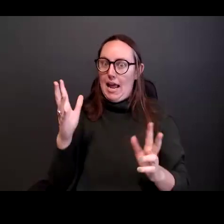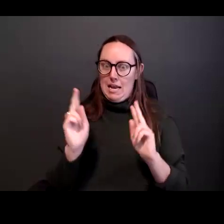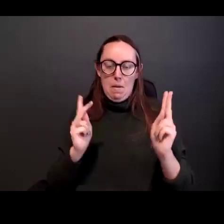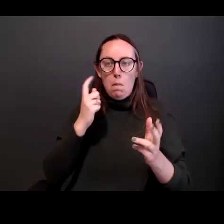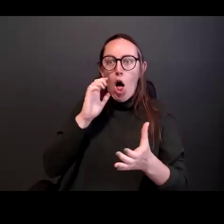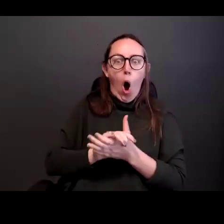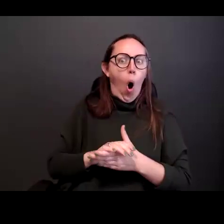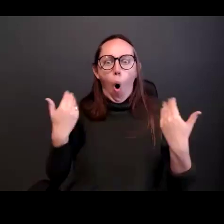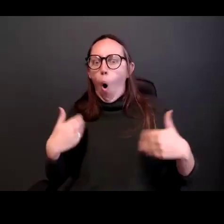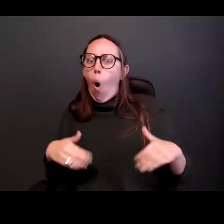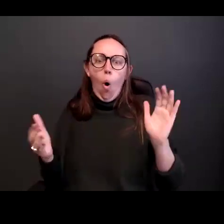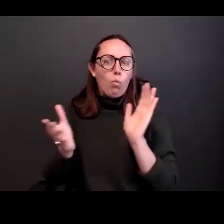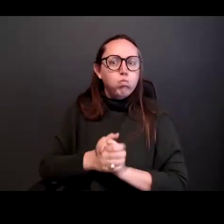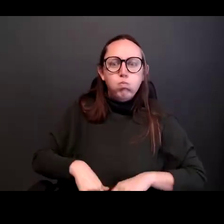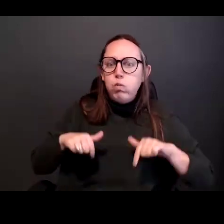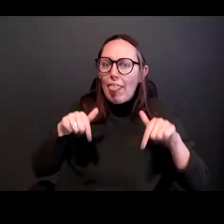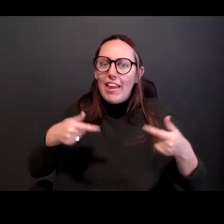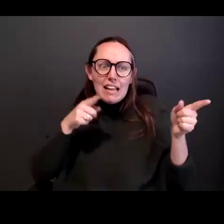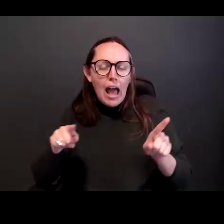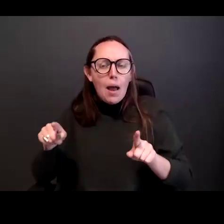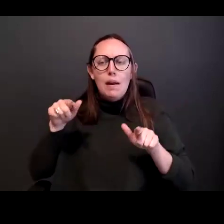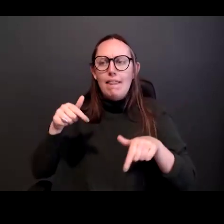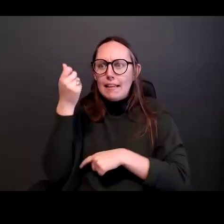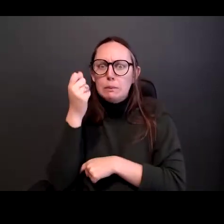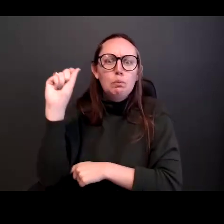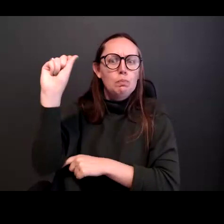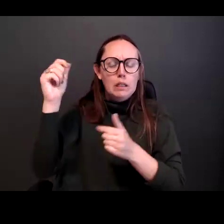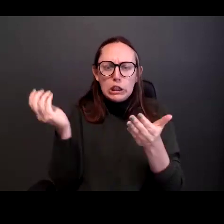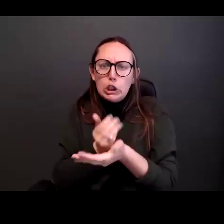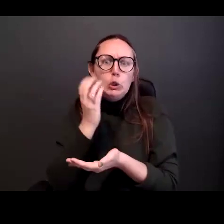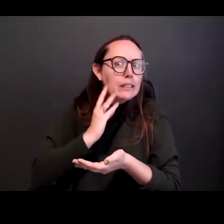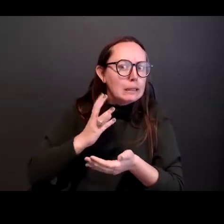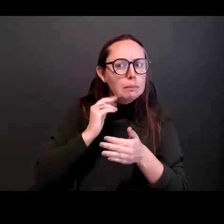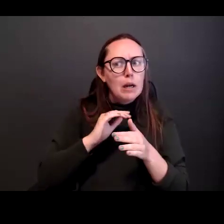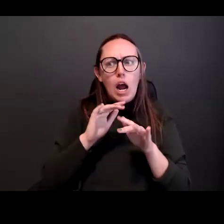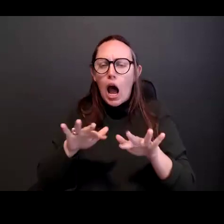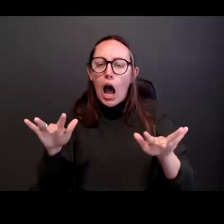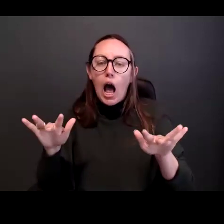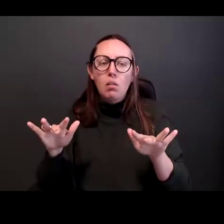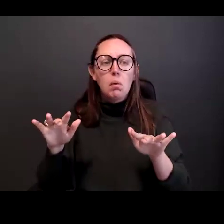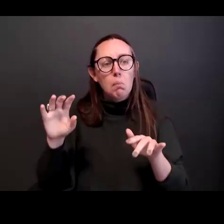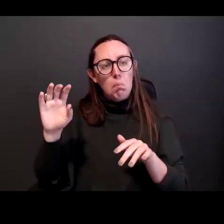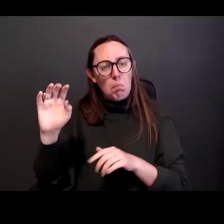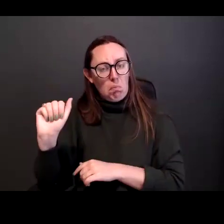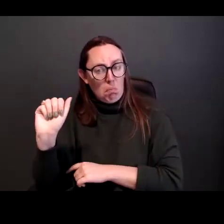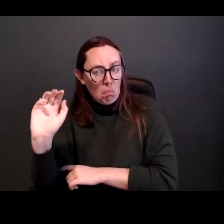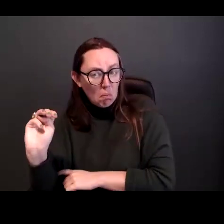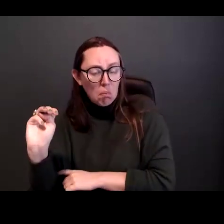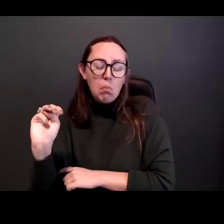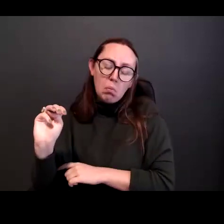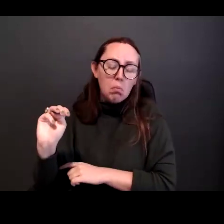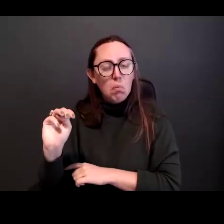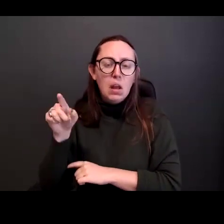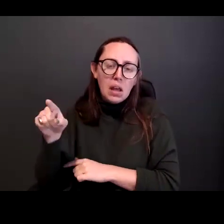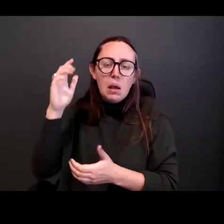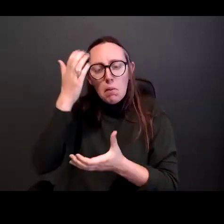excuse me, but also some good content for a monologue. So let's say you would download this